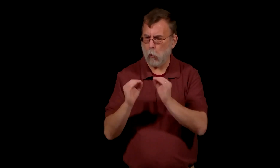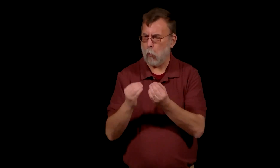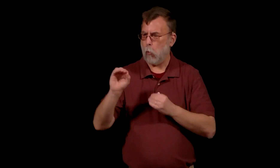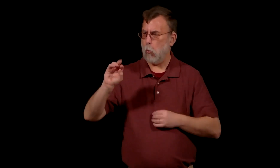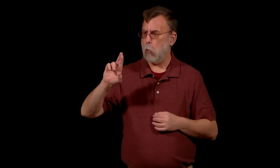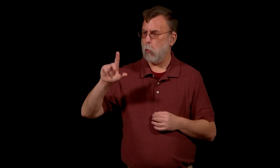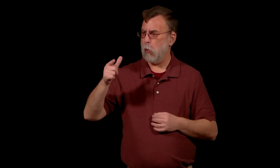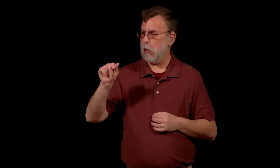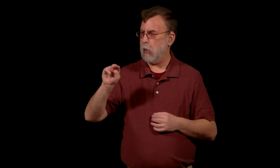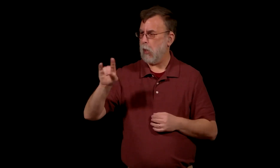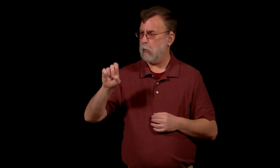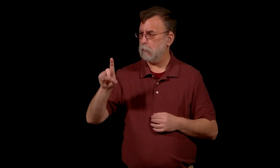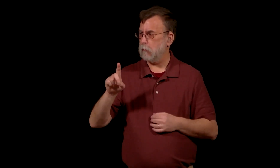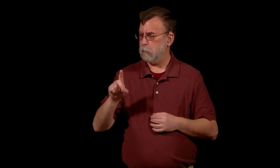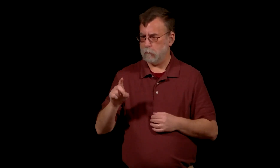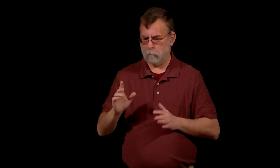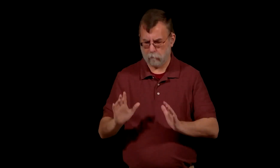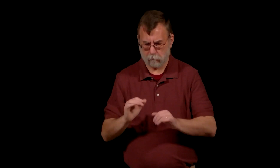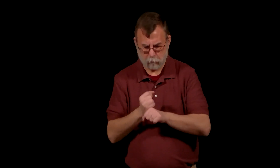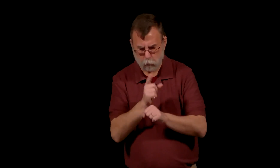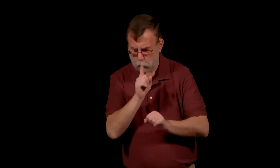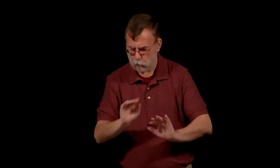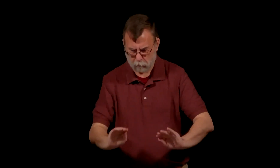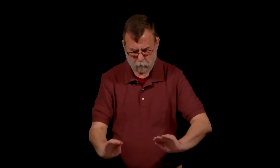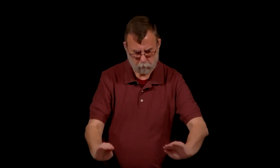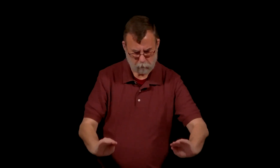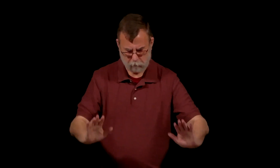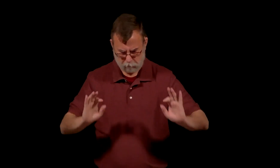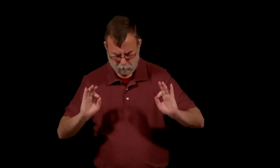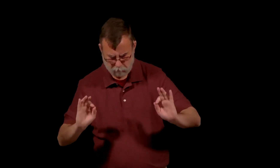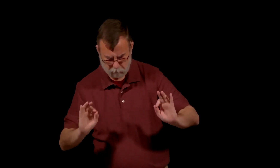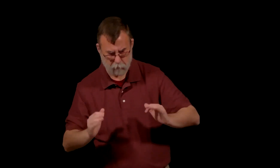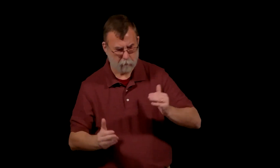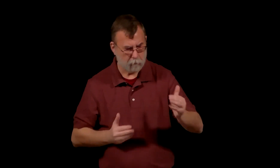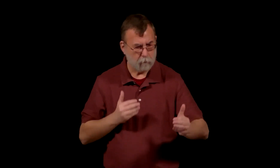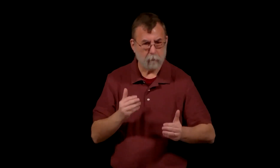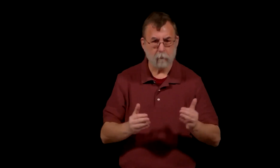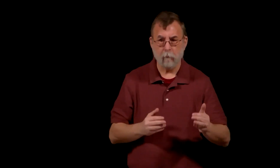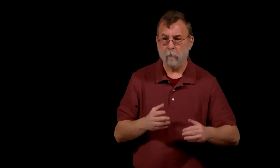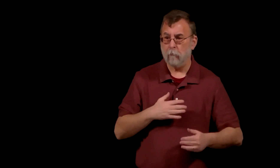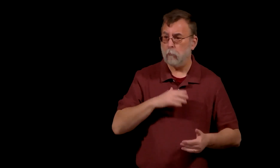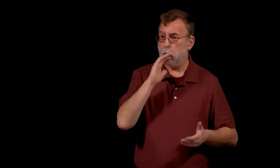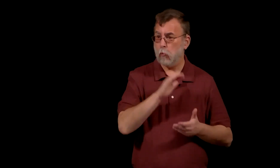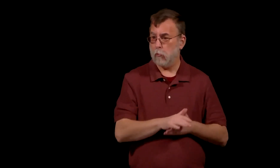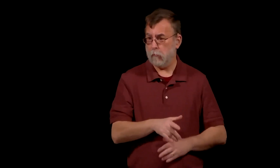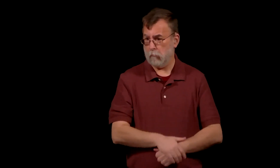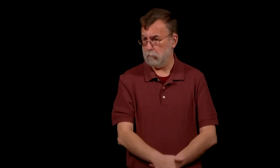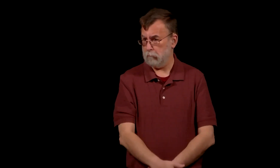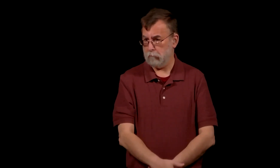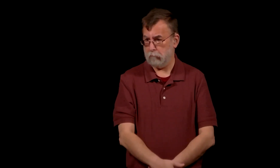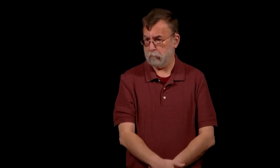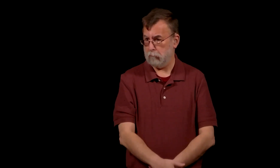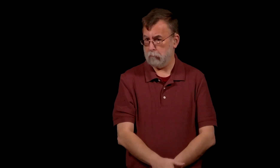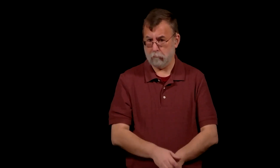I tend to be planful and organized, make sure everything is so-so, and go on. And my wife,